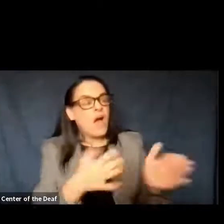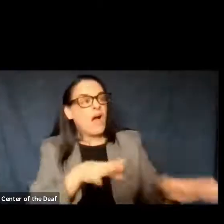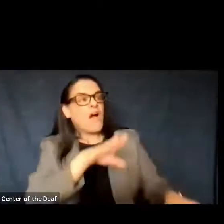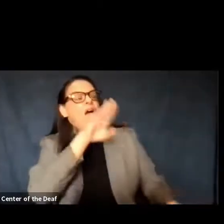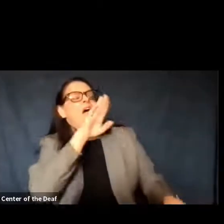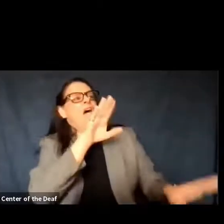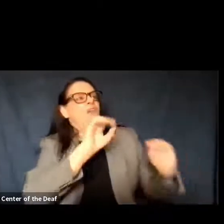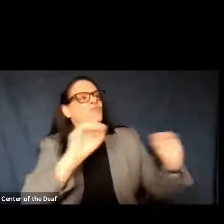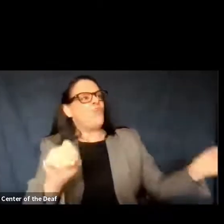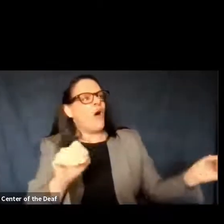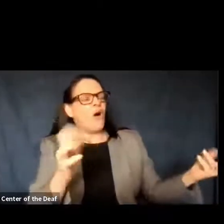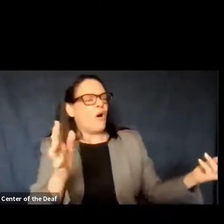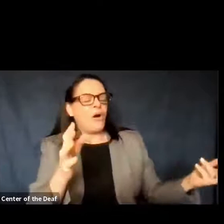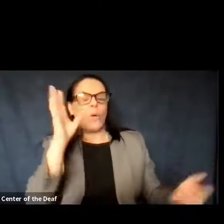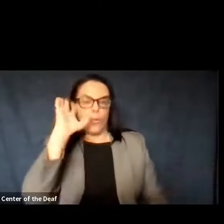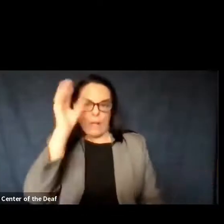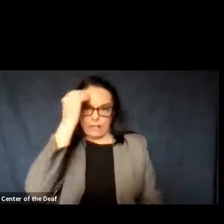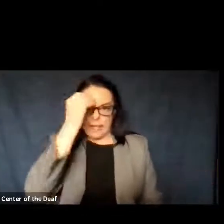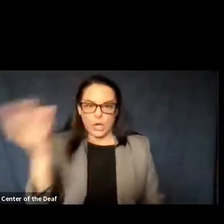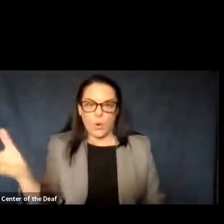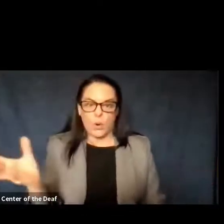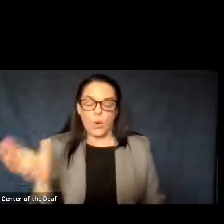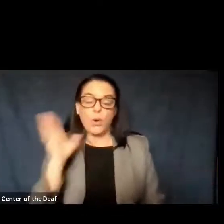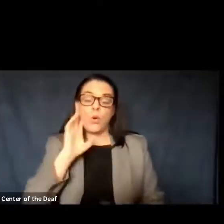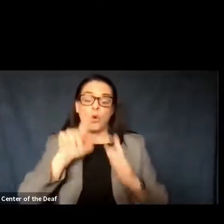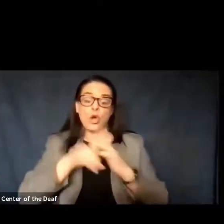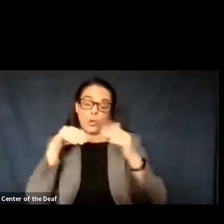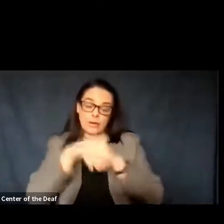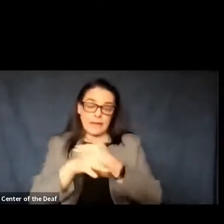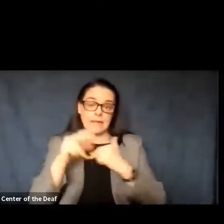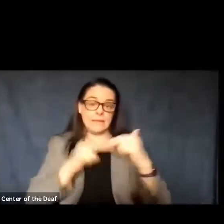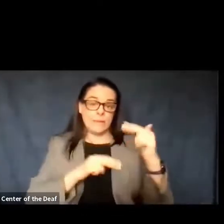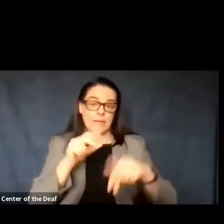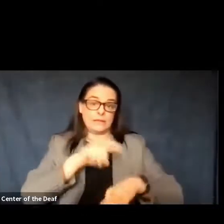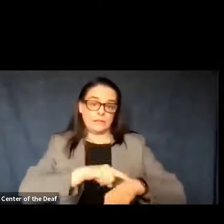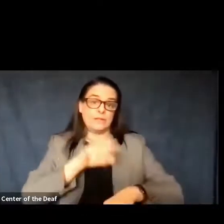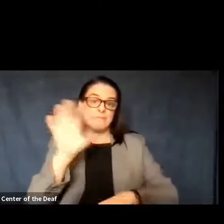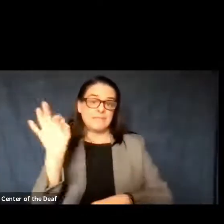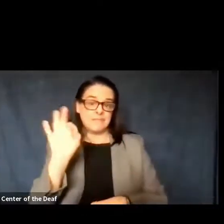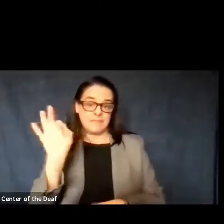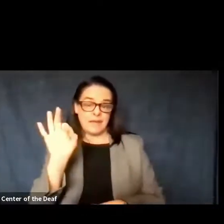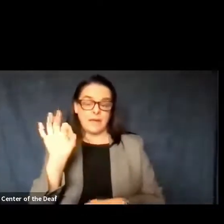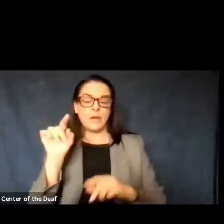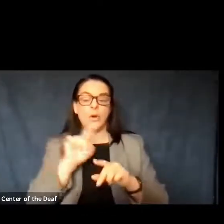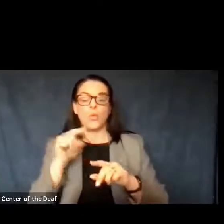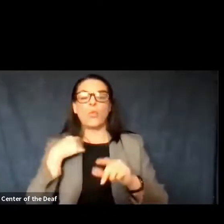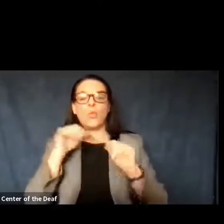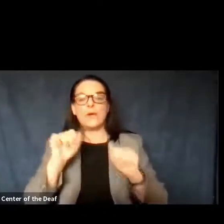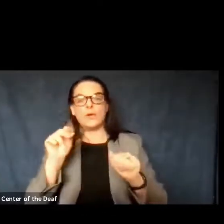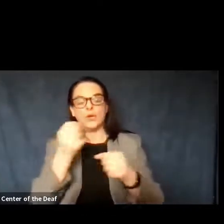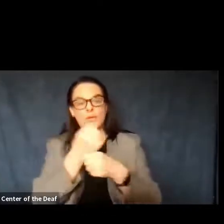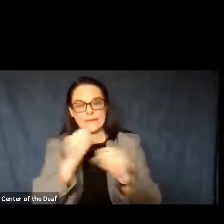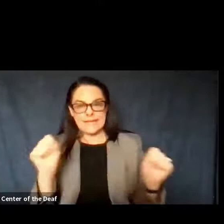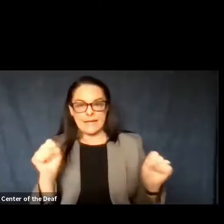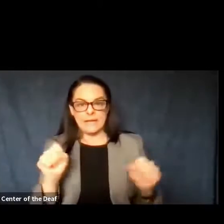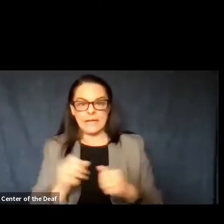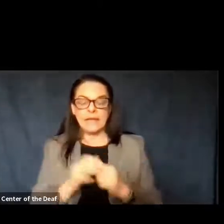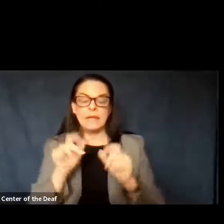queue within the building beginning at 9 as much as we possibly can. So they have it where we can do it safely as well with